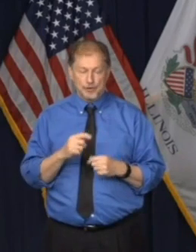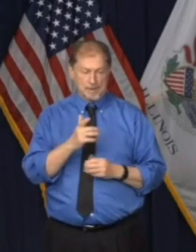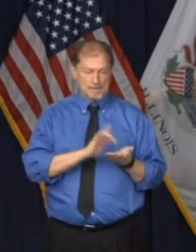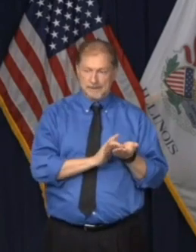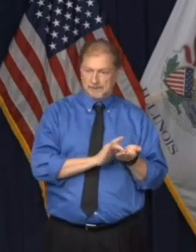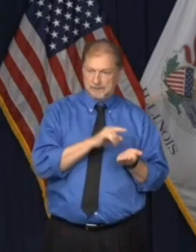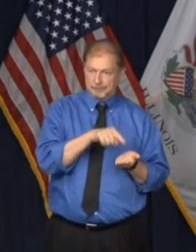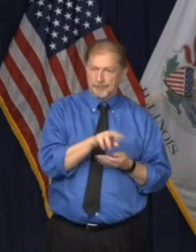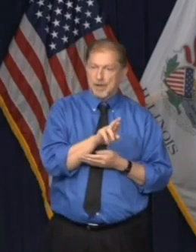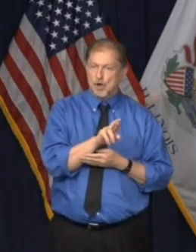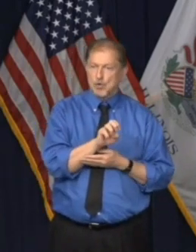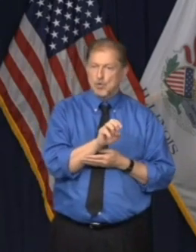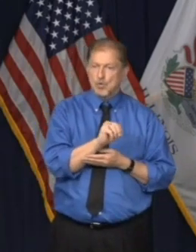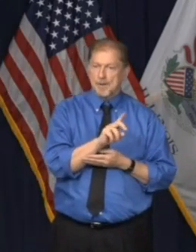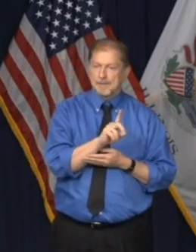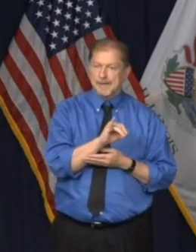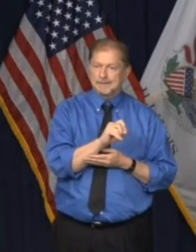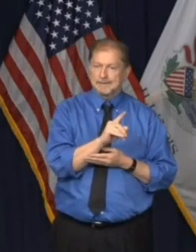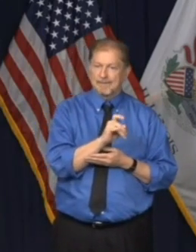remdesivir and